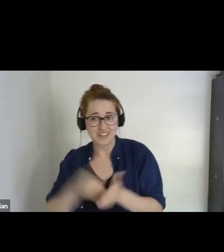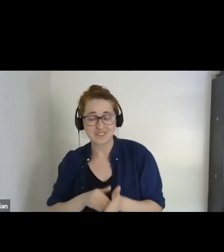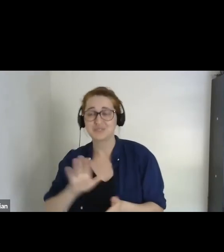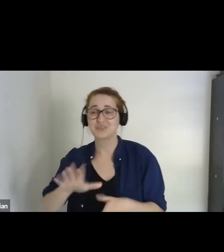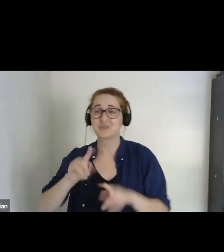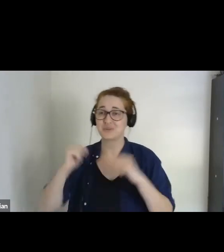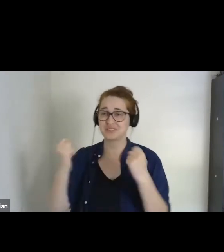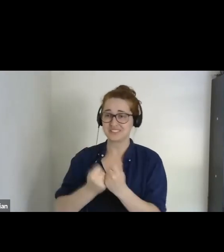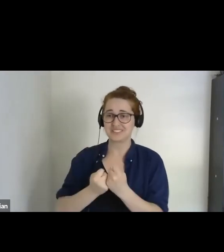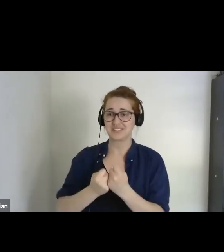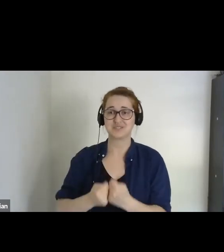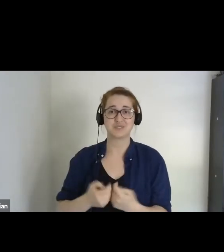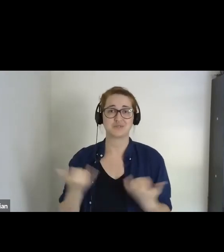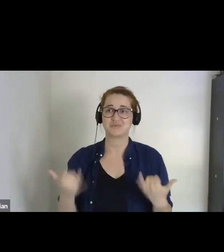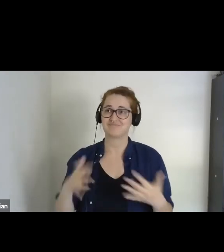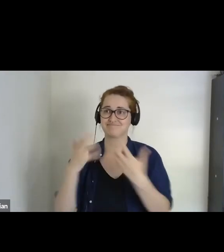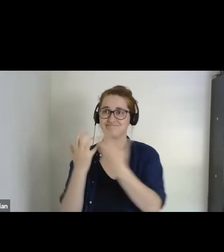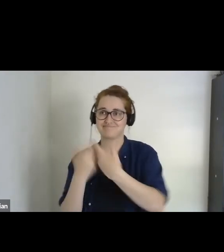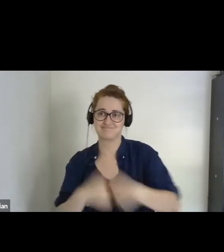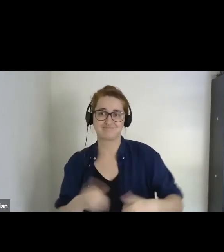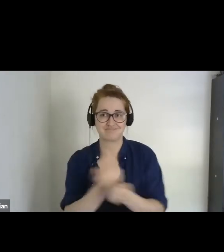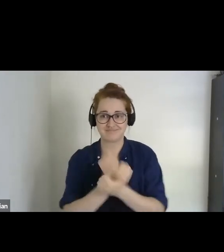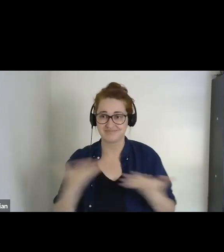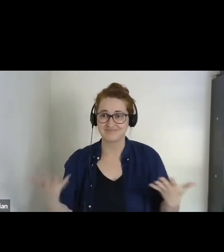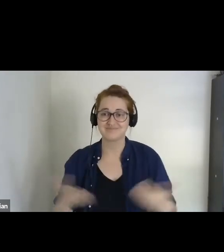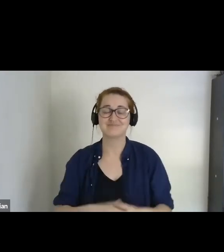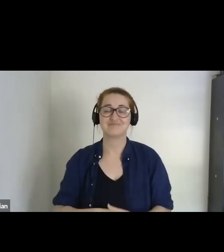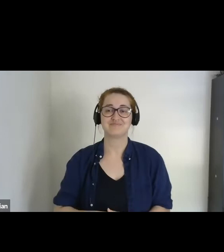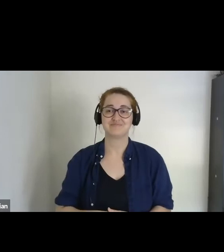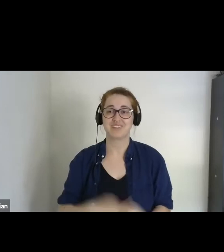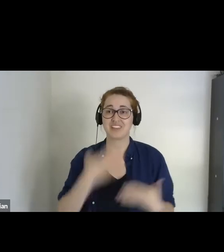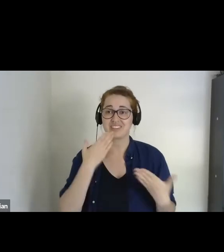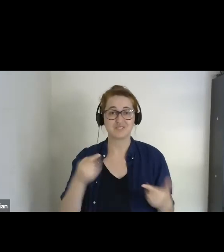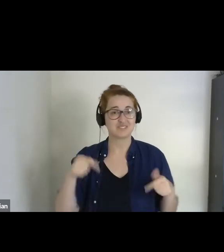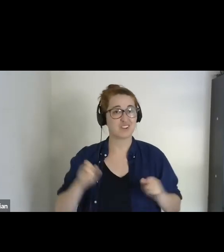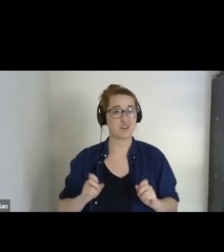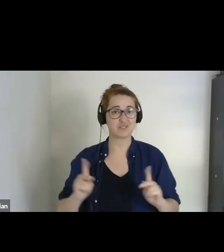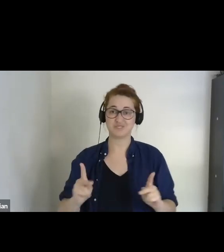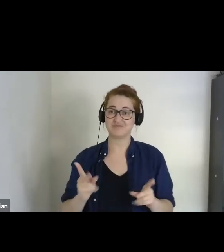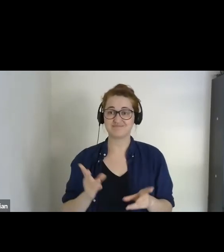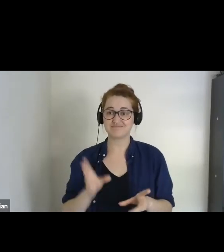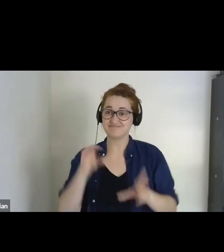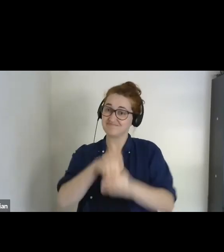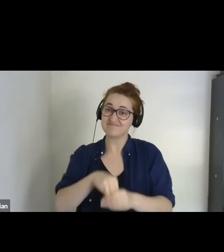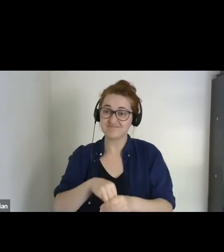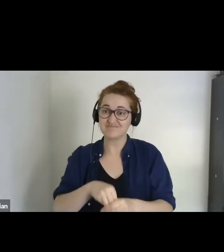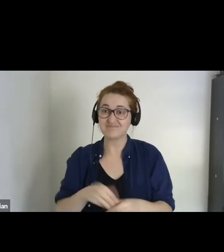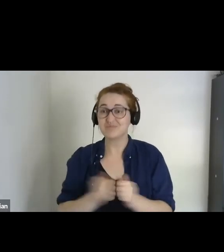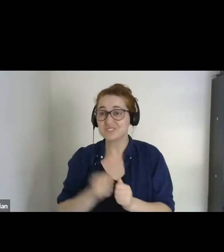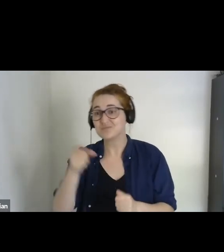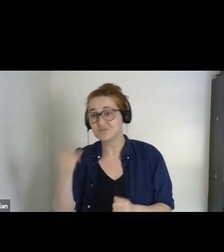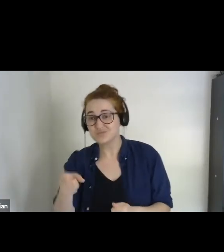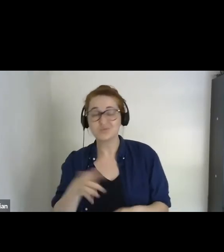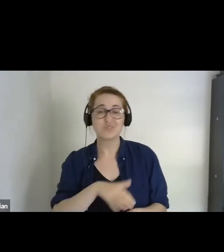putting together today's webinar and for the opportunity to be part of this webinar with you and my